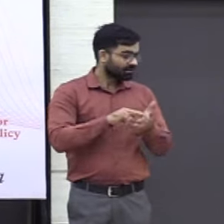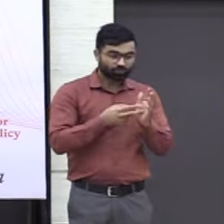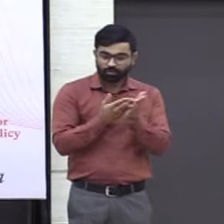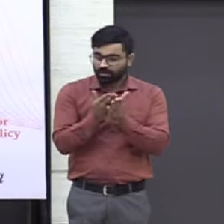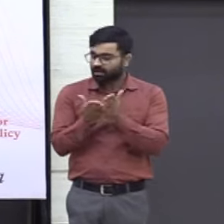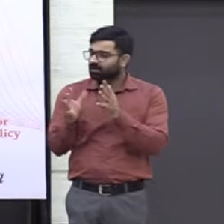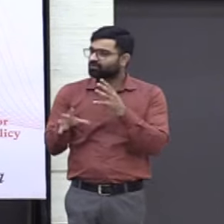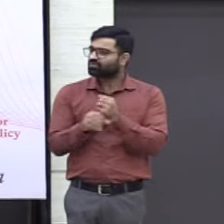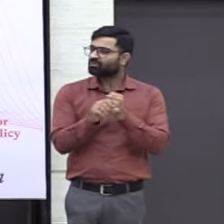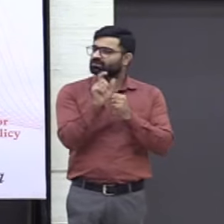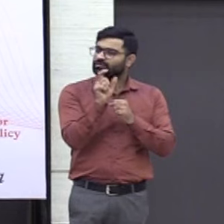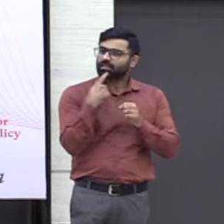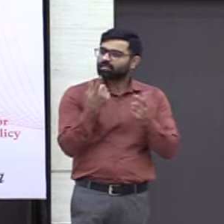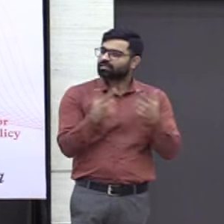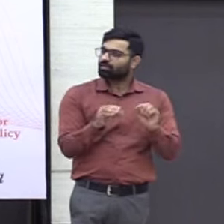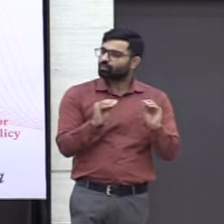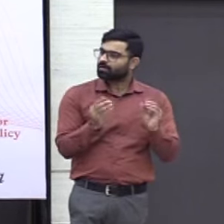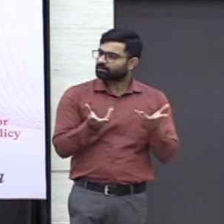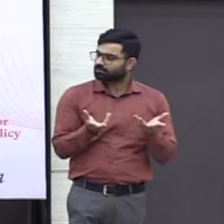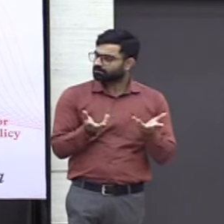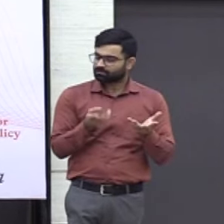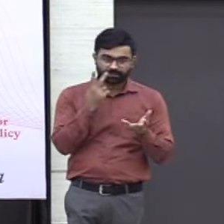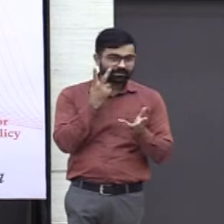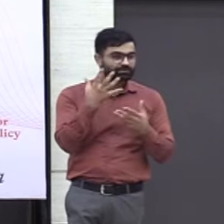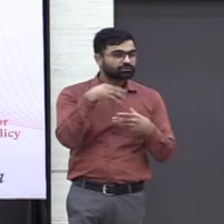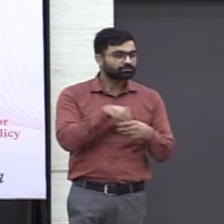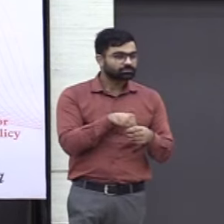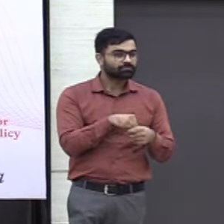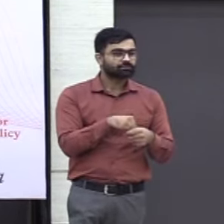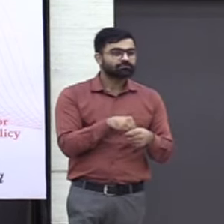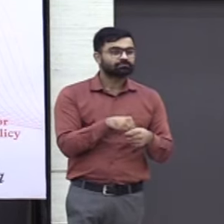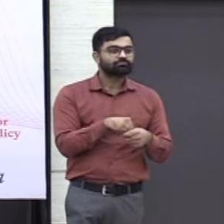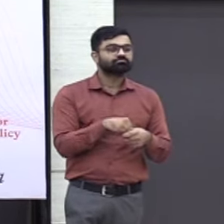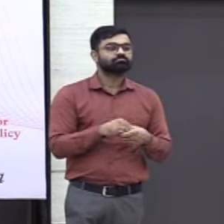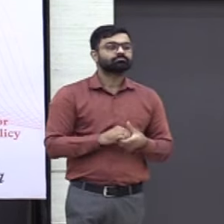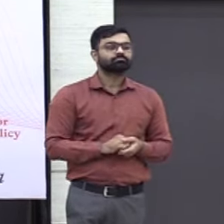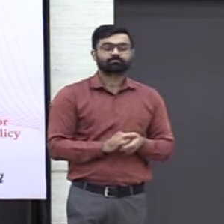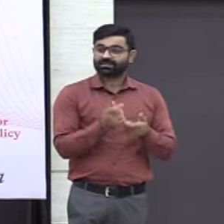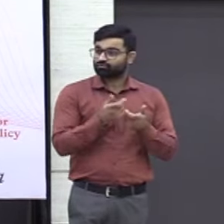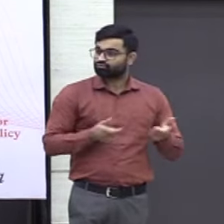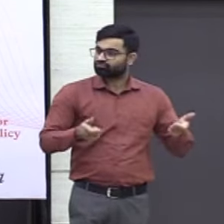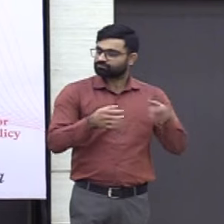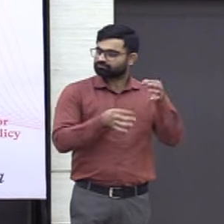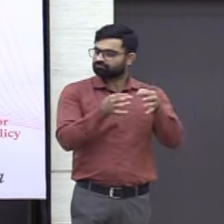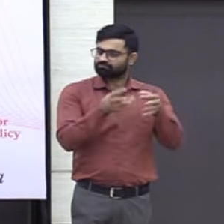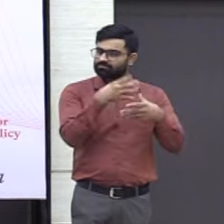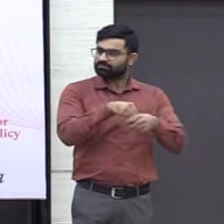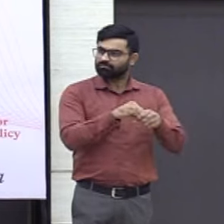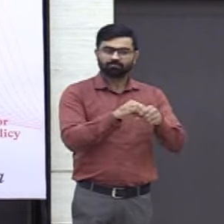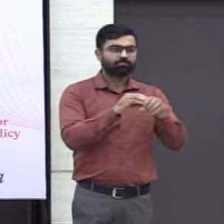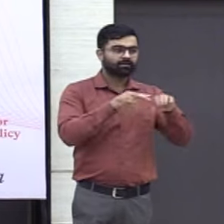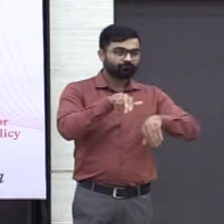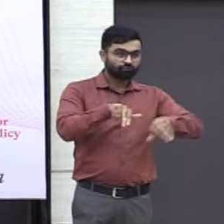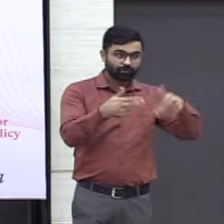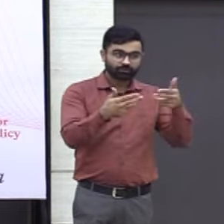Which country in the world allows for that? You see your jury trial, can you do it through video